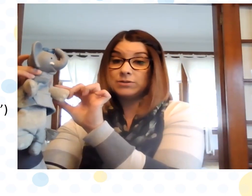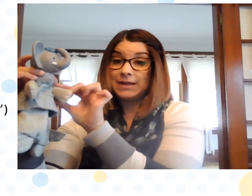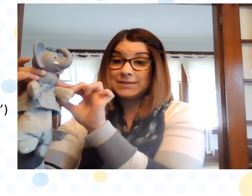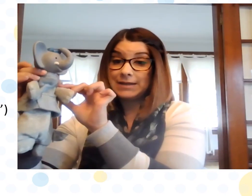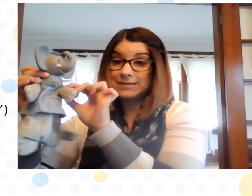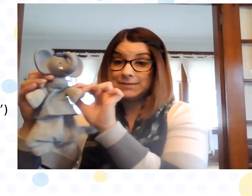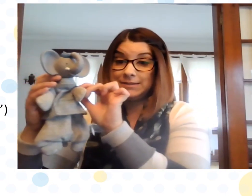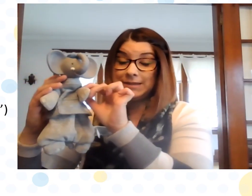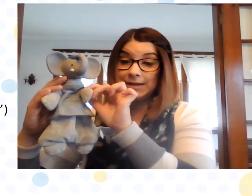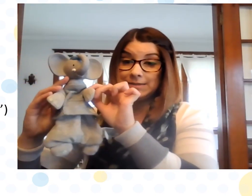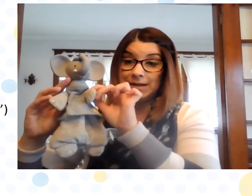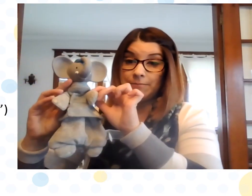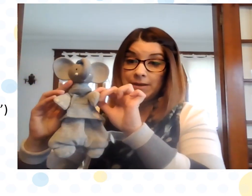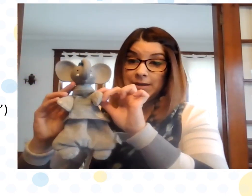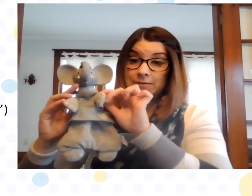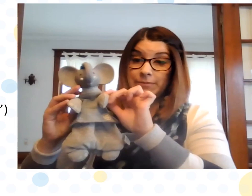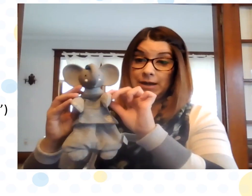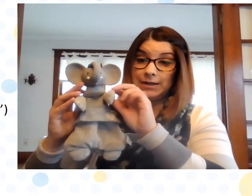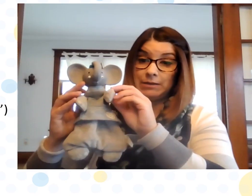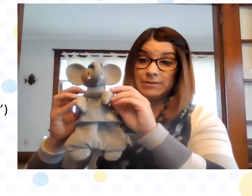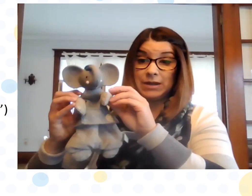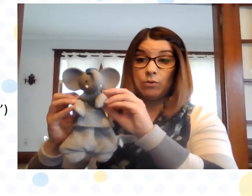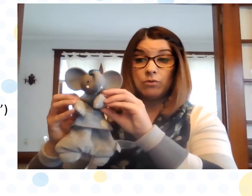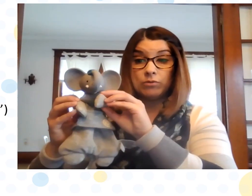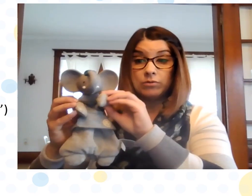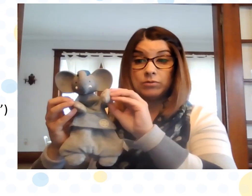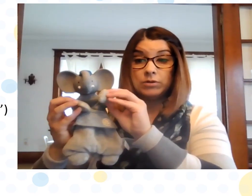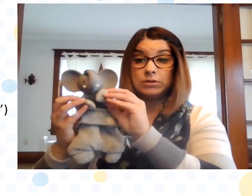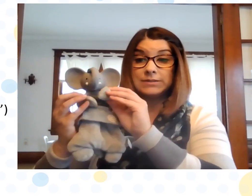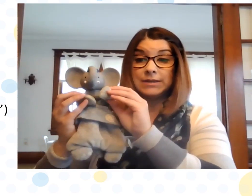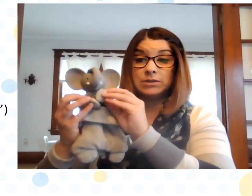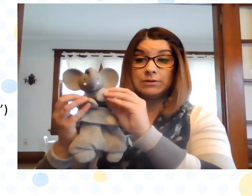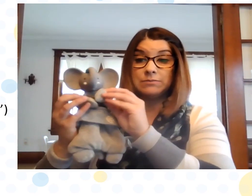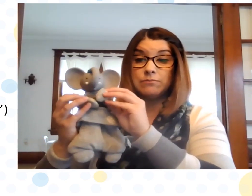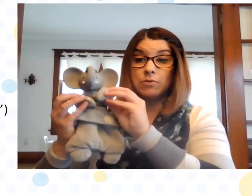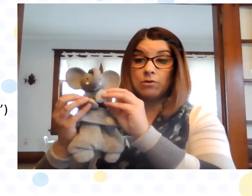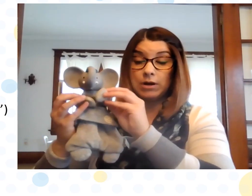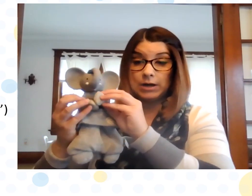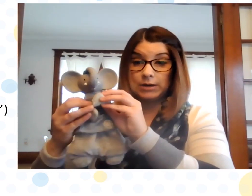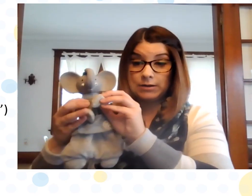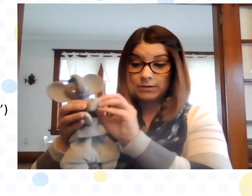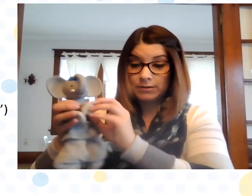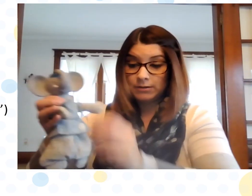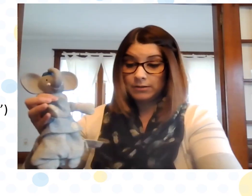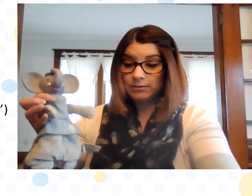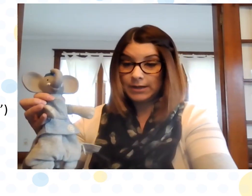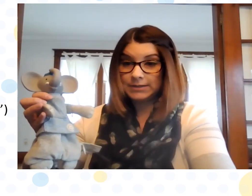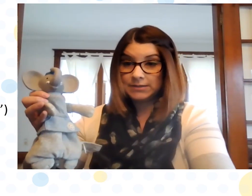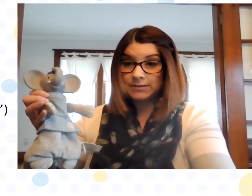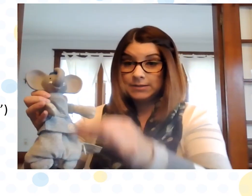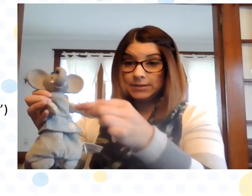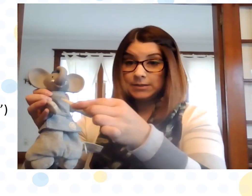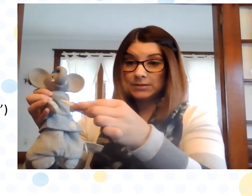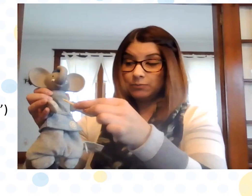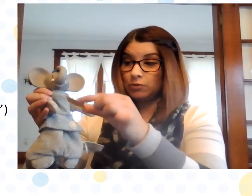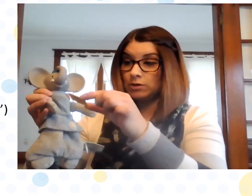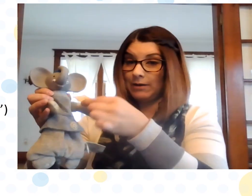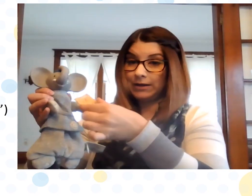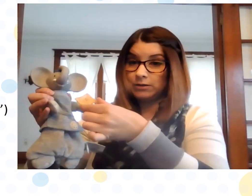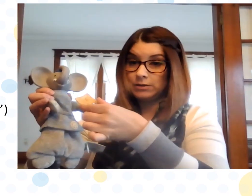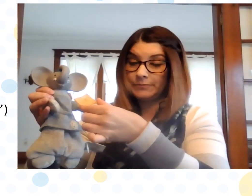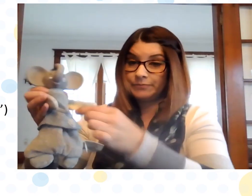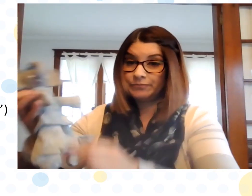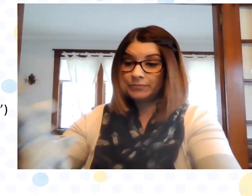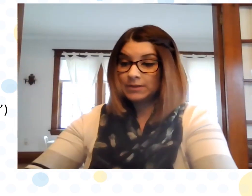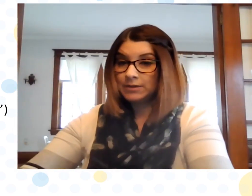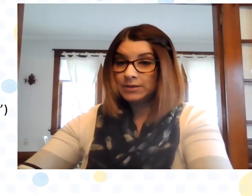might then go to that second step behind them and say, oh, looks like you want more. All right, here's